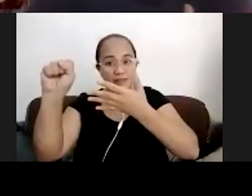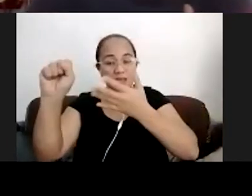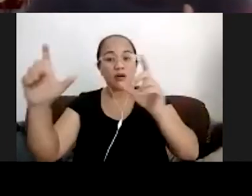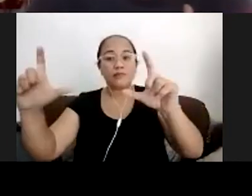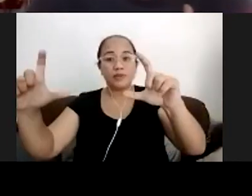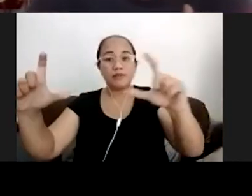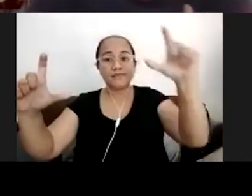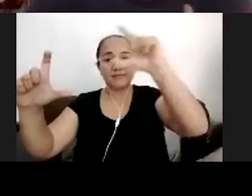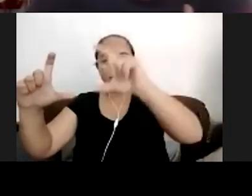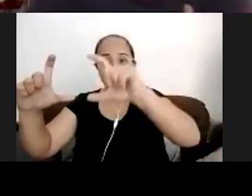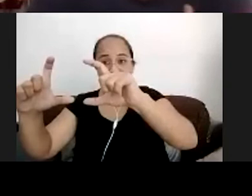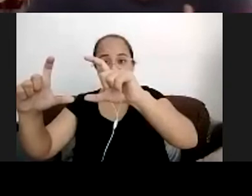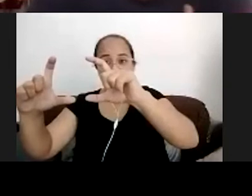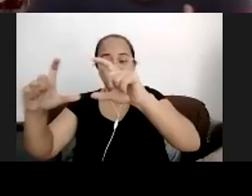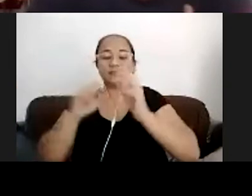clause.